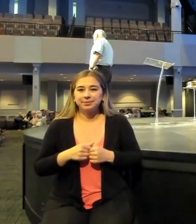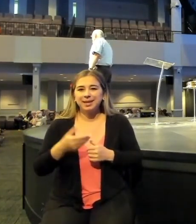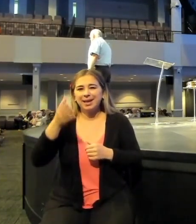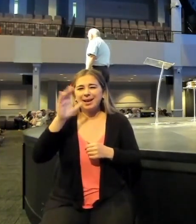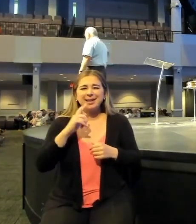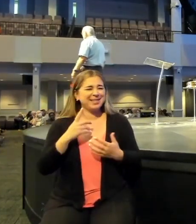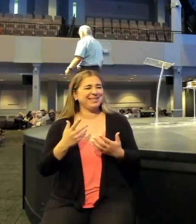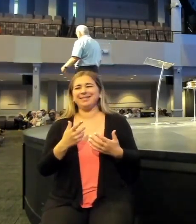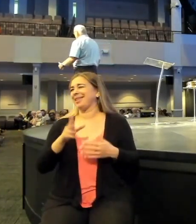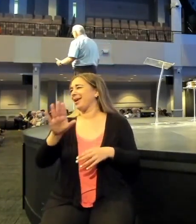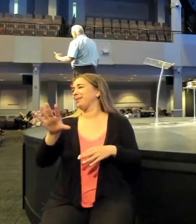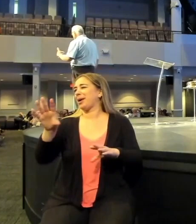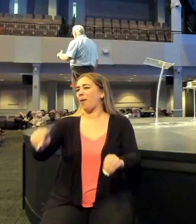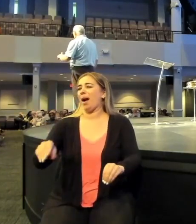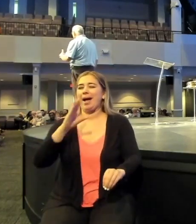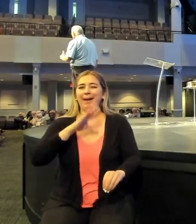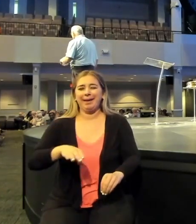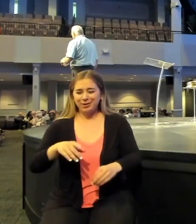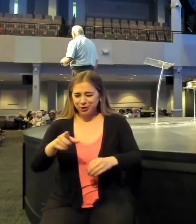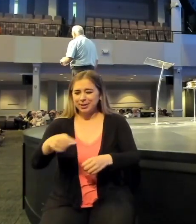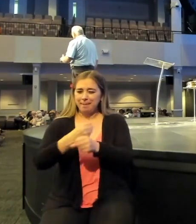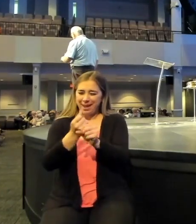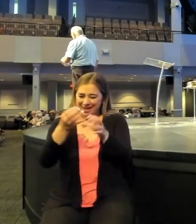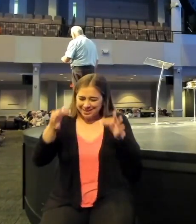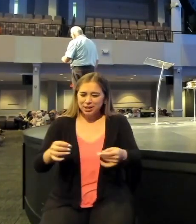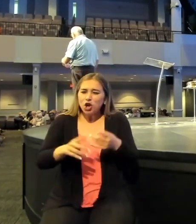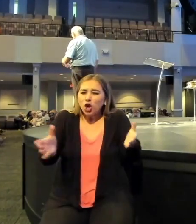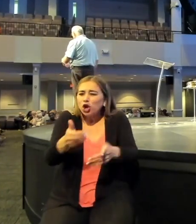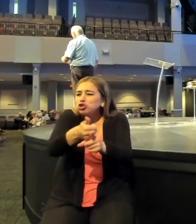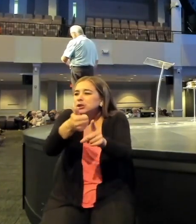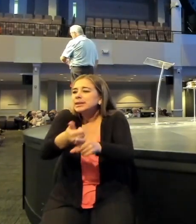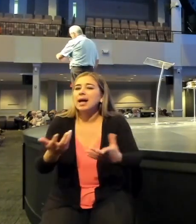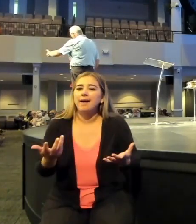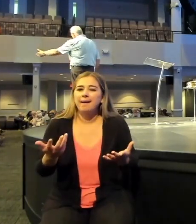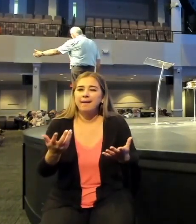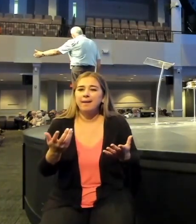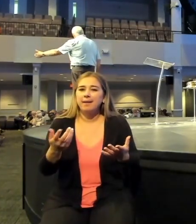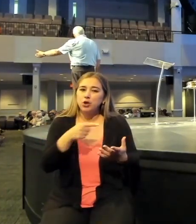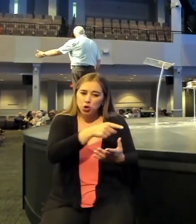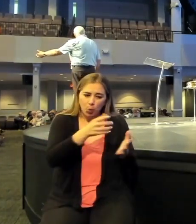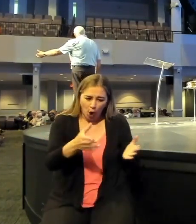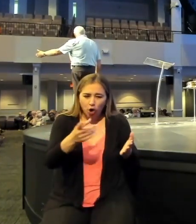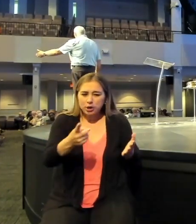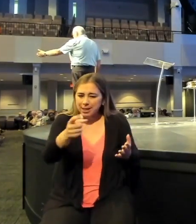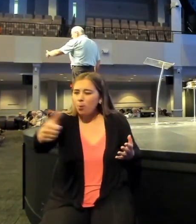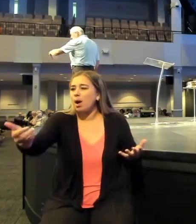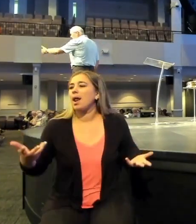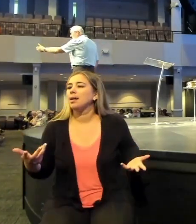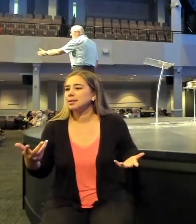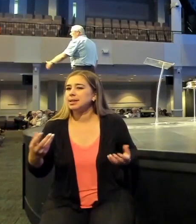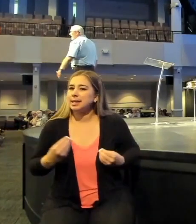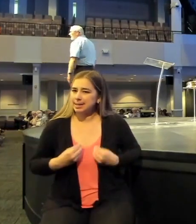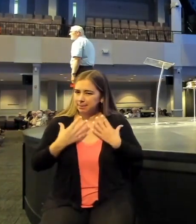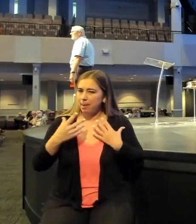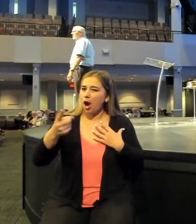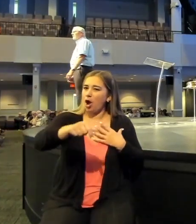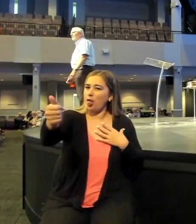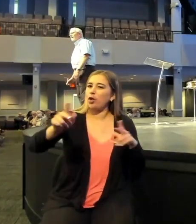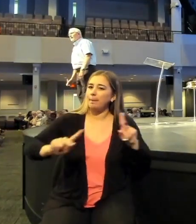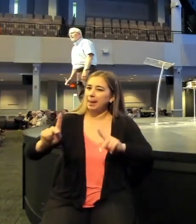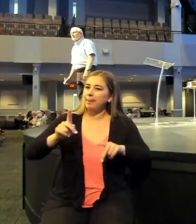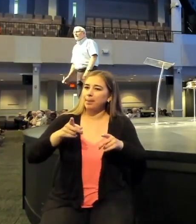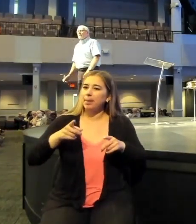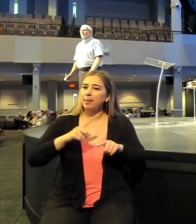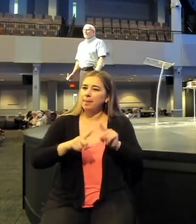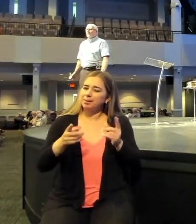And God says, would you just be quiet? Would you just make the decision to encourage yourself and go out and encourage somebody else, okay? Inspire somebody else along